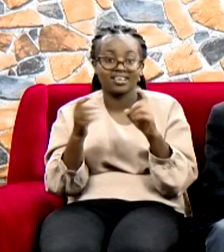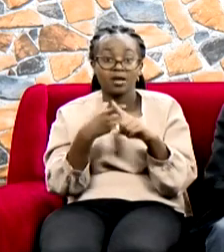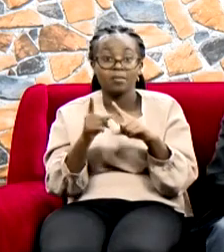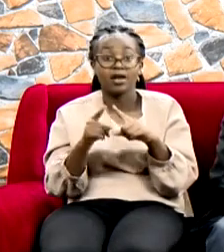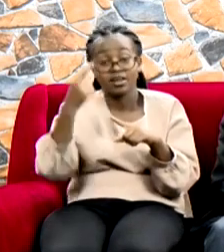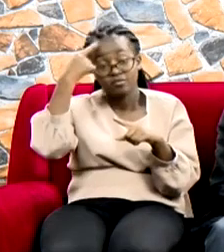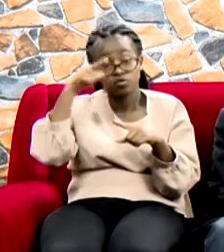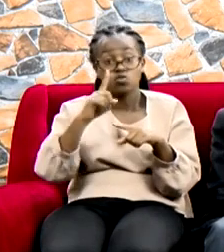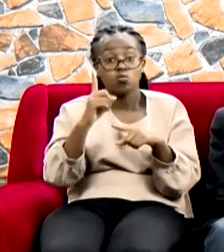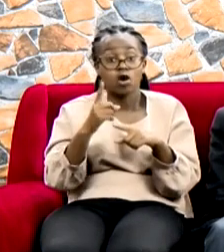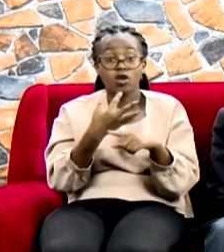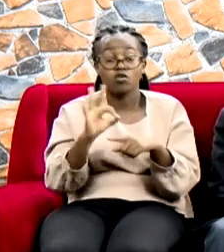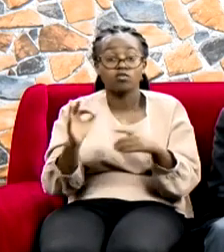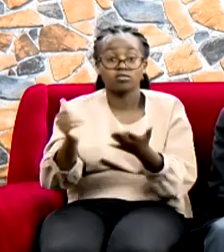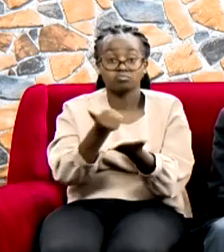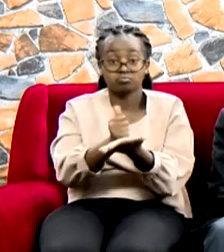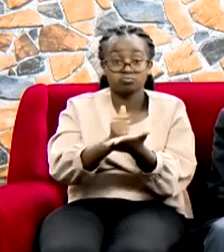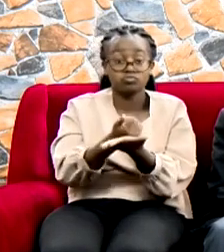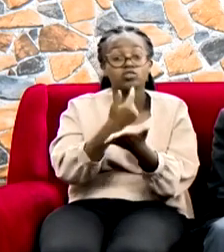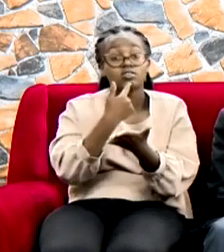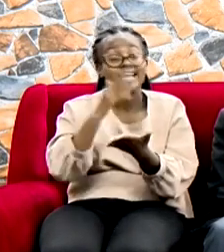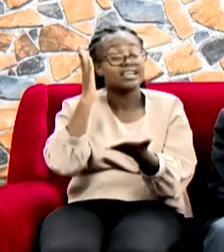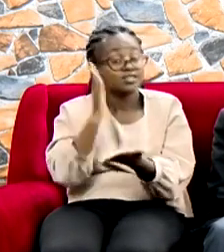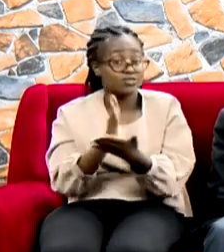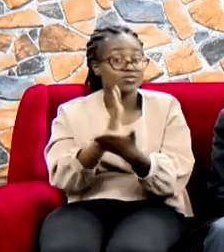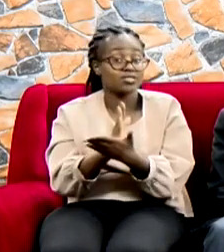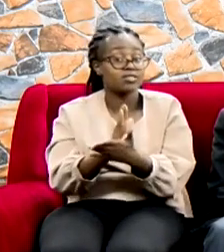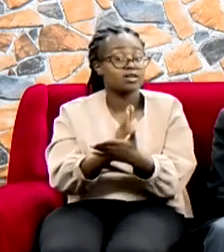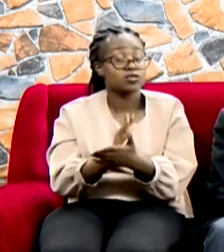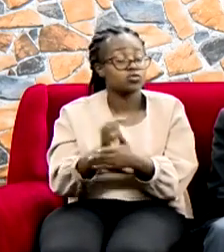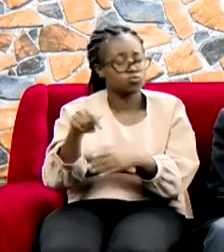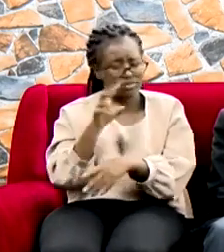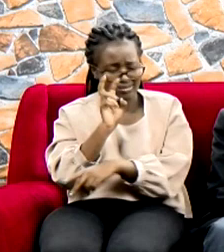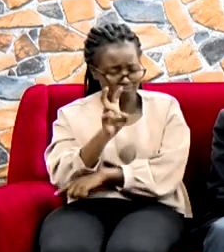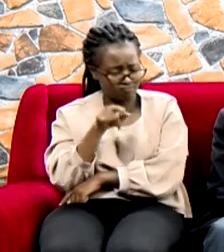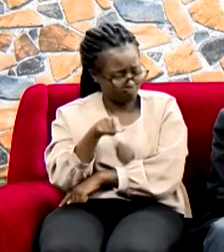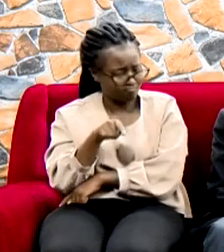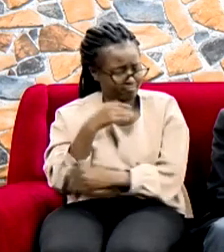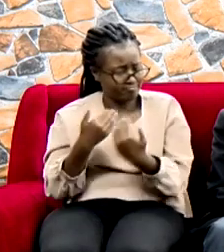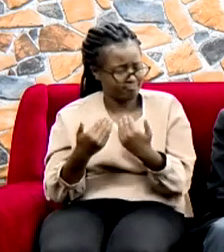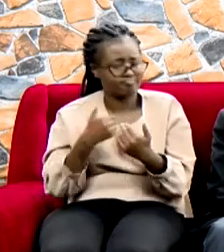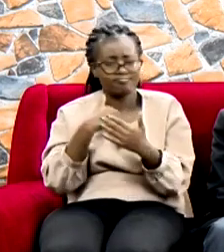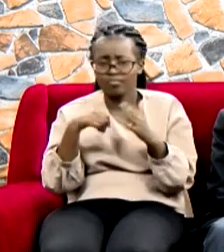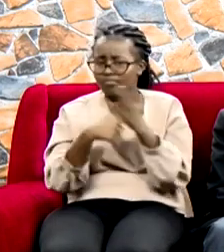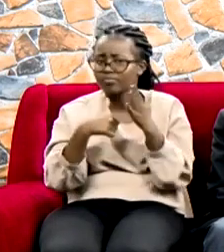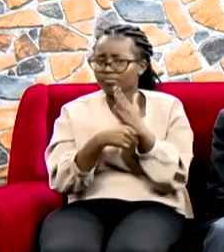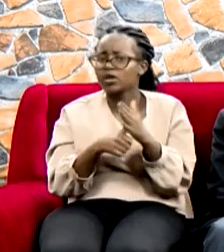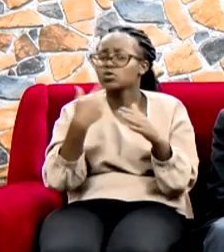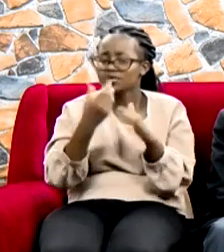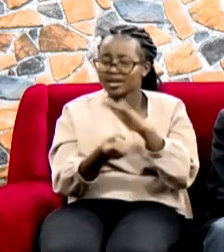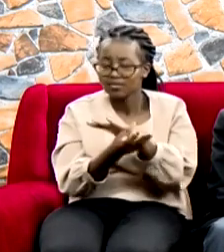But like you're one of the rubber stamp to tell someone, yes, we suspect this because of ABCD, and we advise you